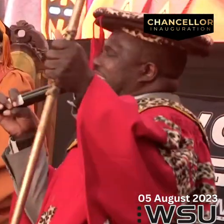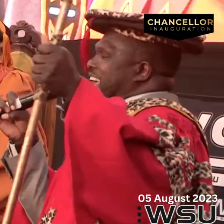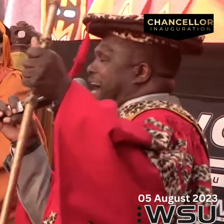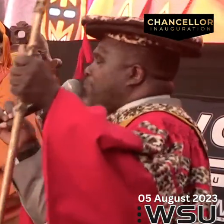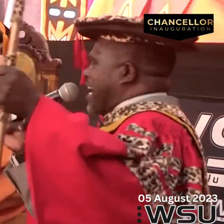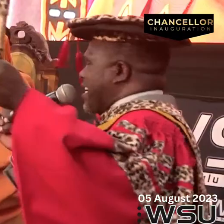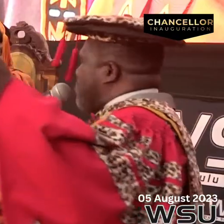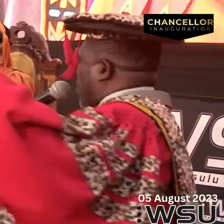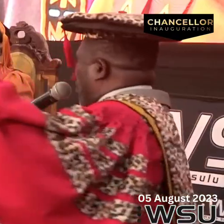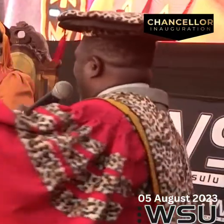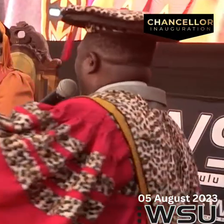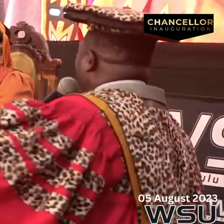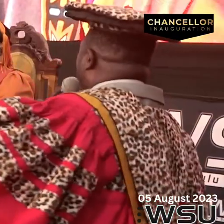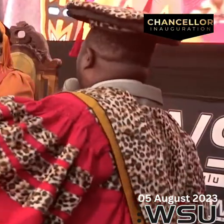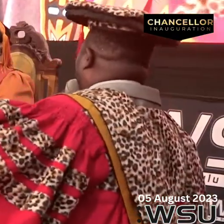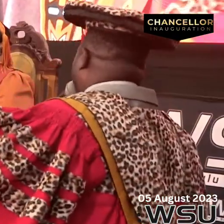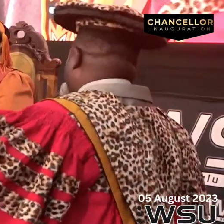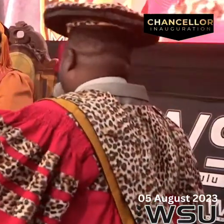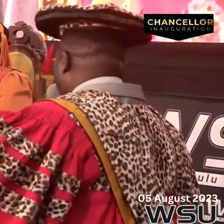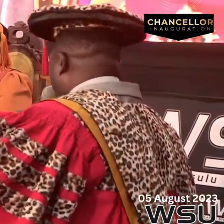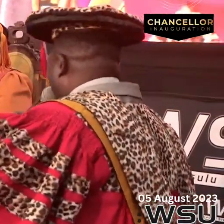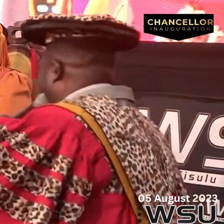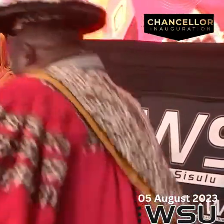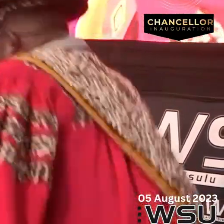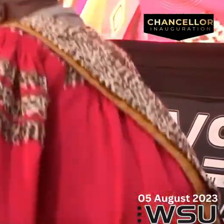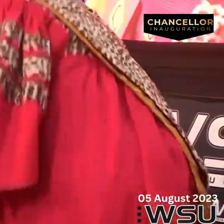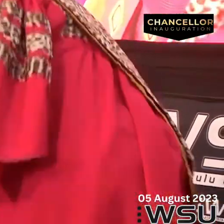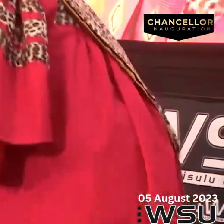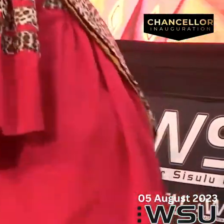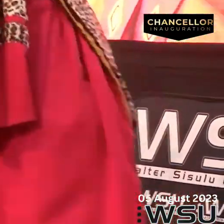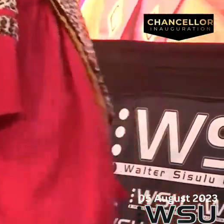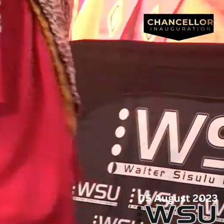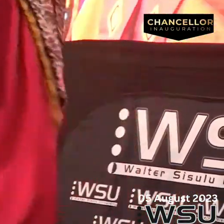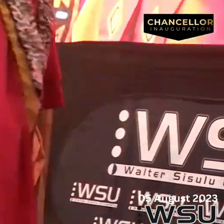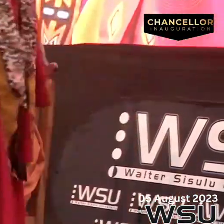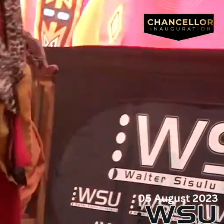sibe sinye nam ke ndiphulwe nguwe mntandini.